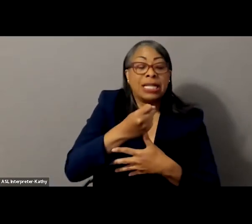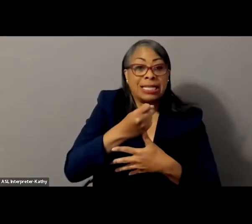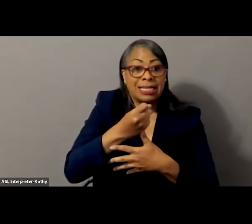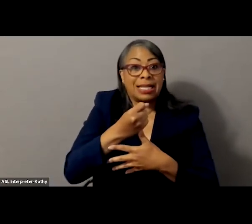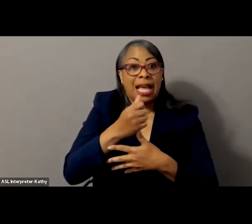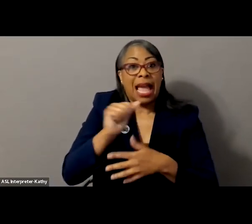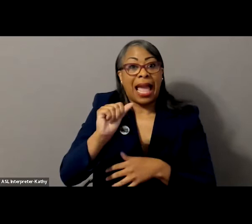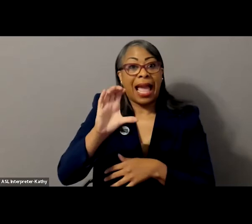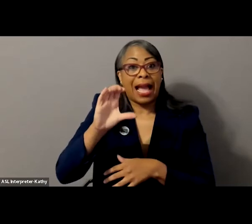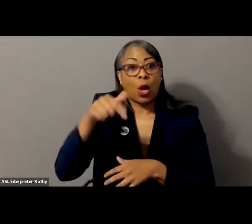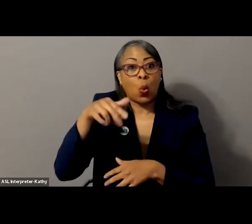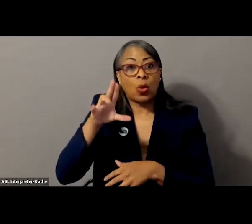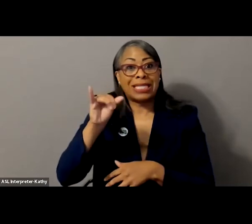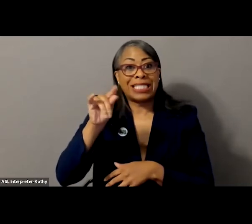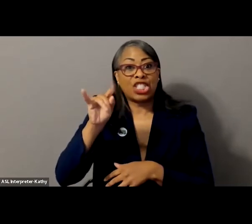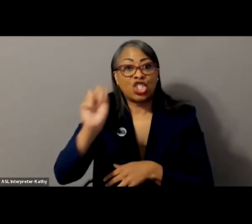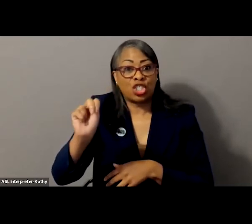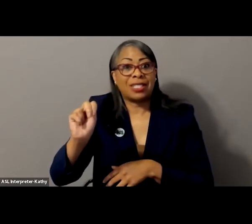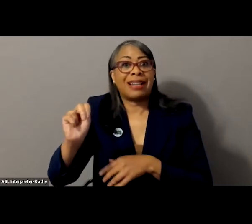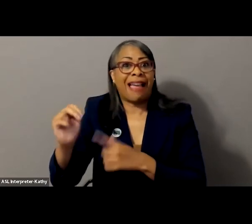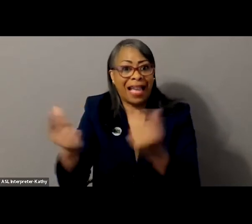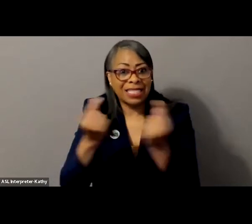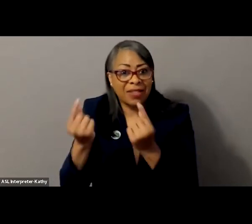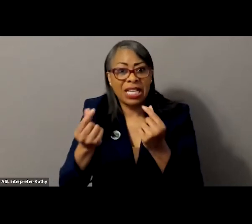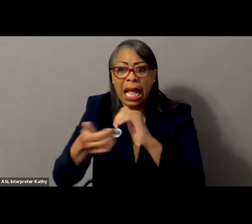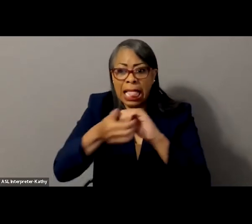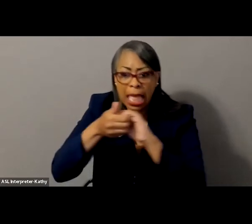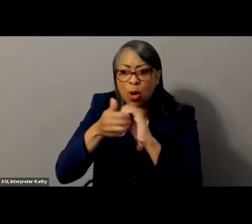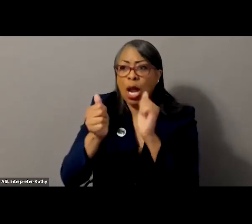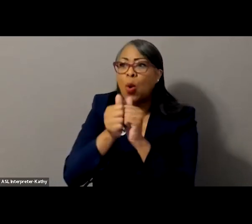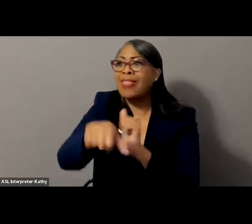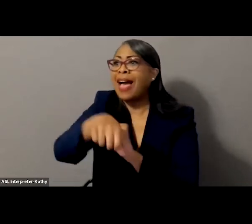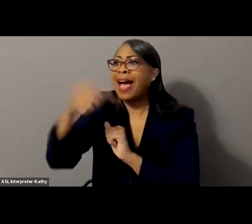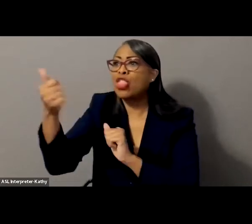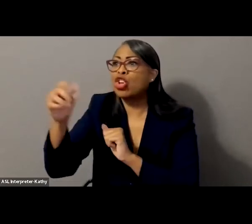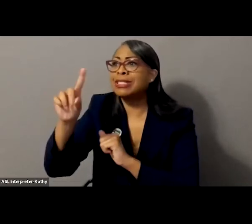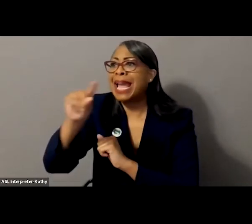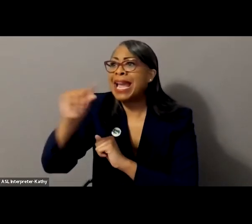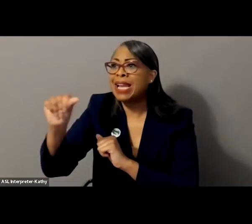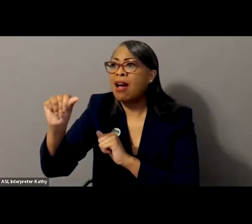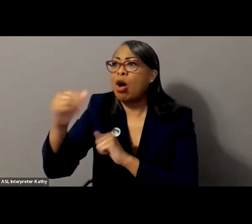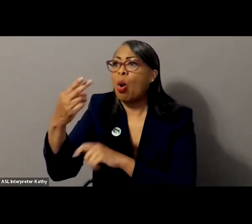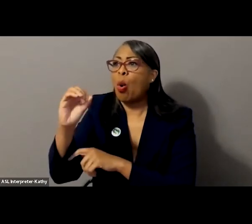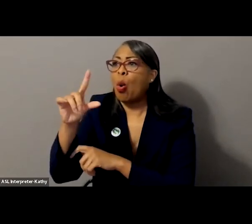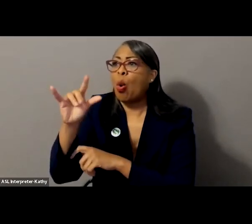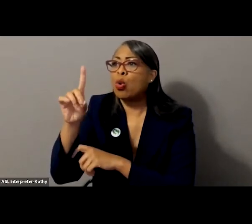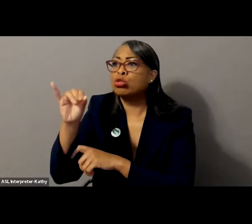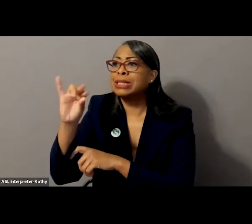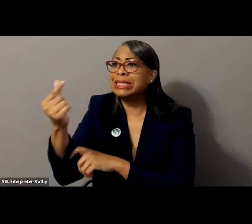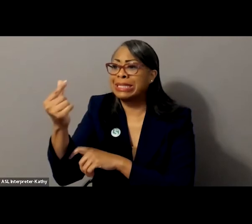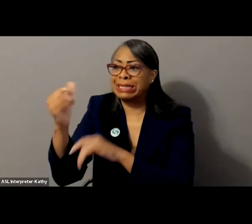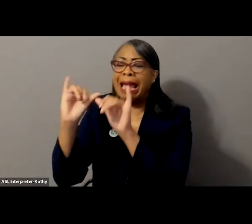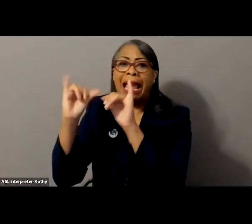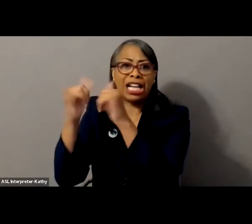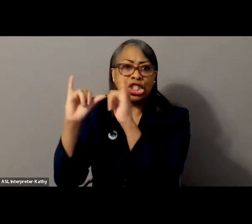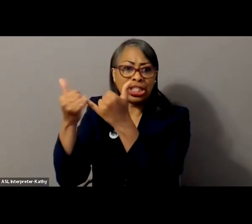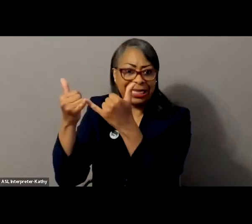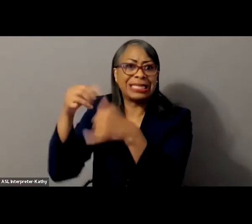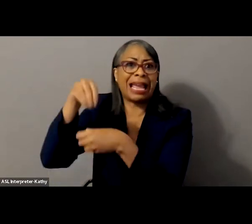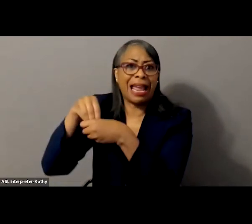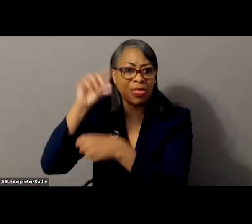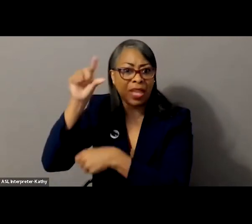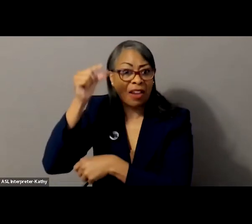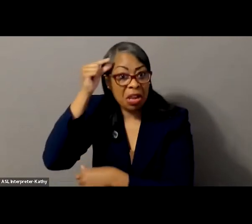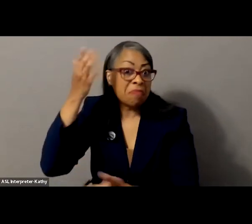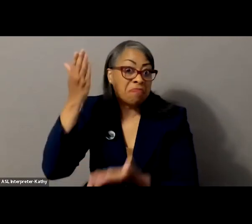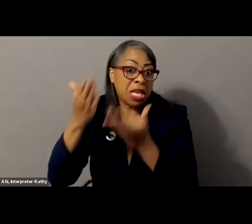activities and collaborating with other data holding agencies within the government and perhaps